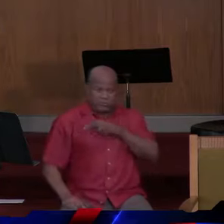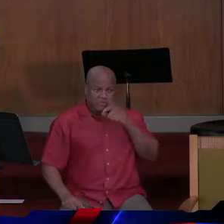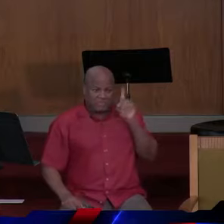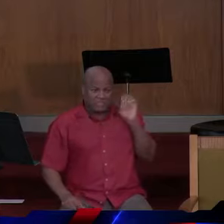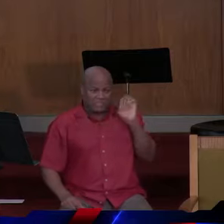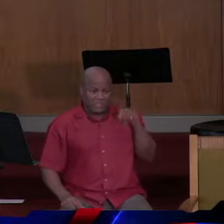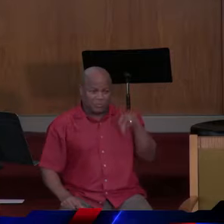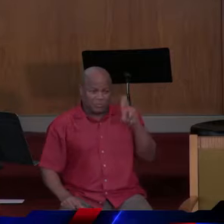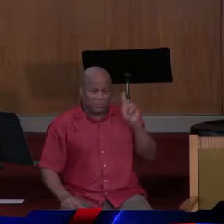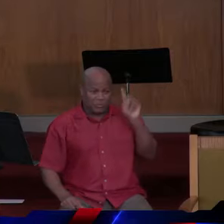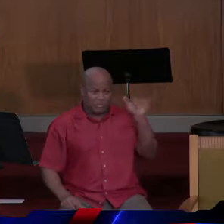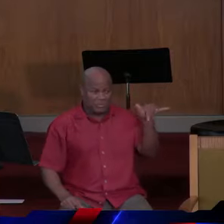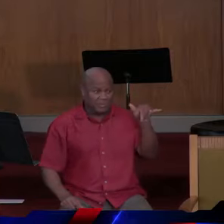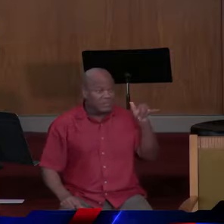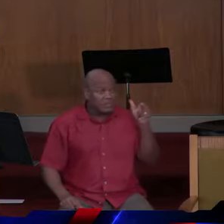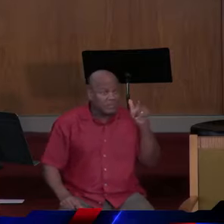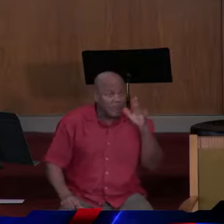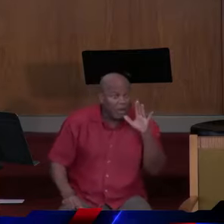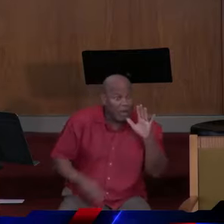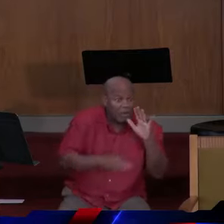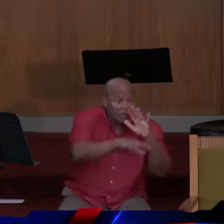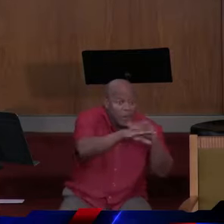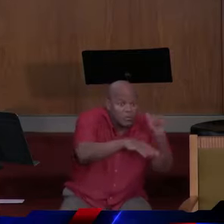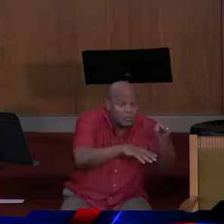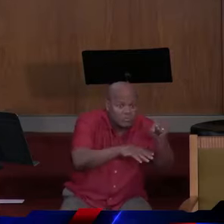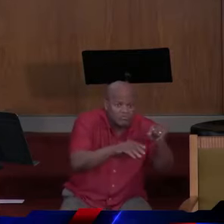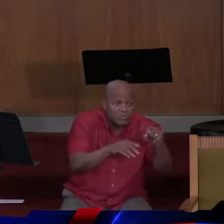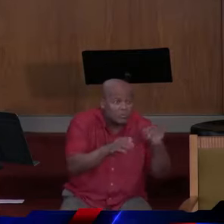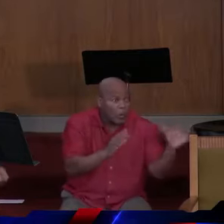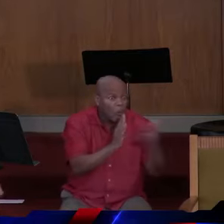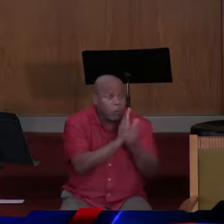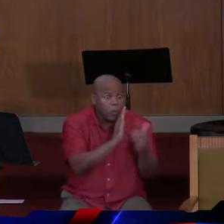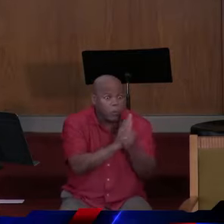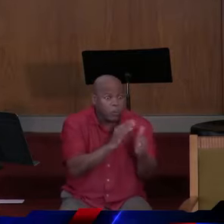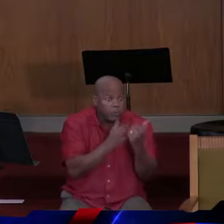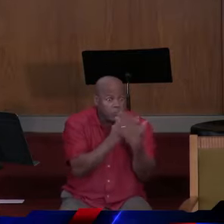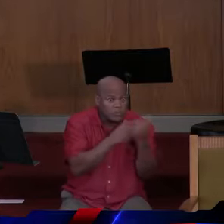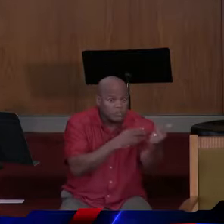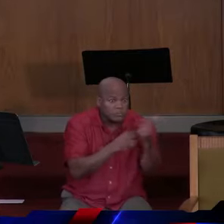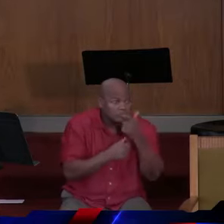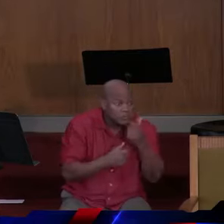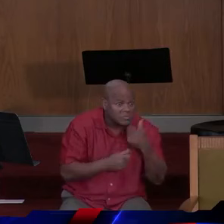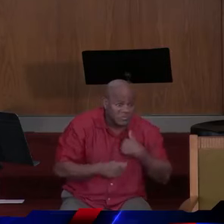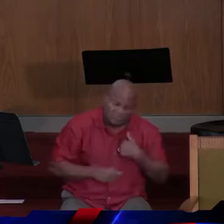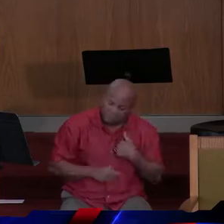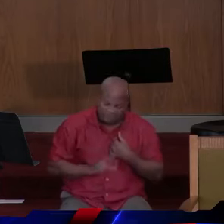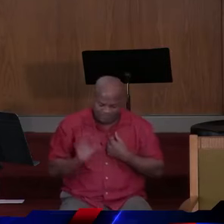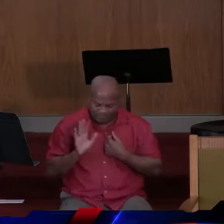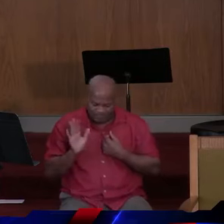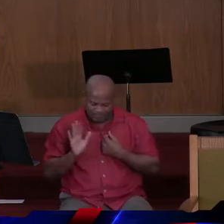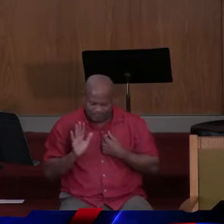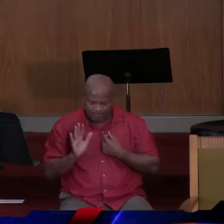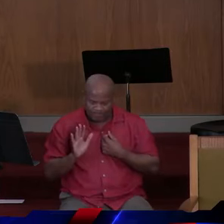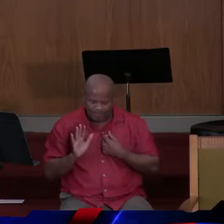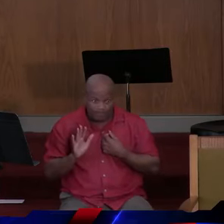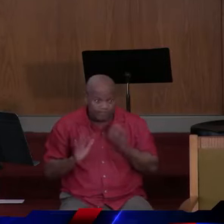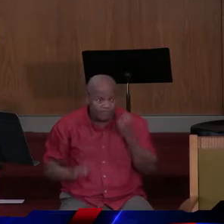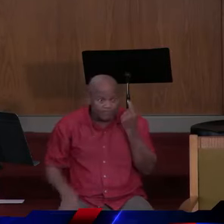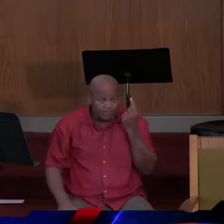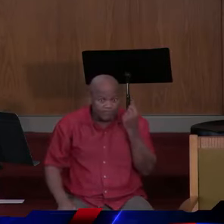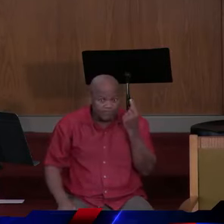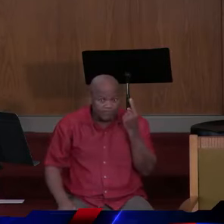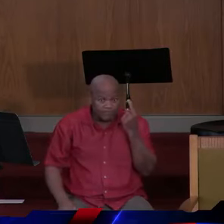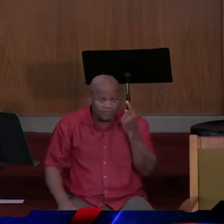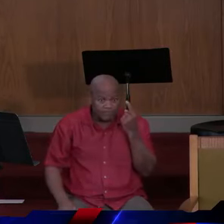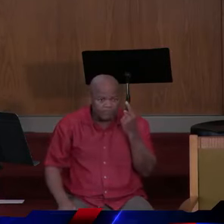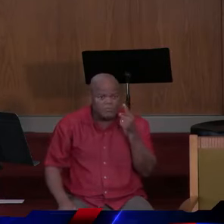you, I'm not interested in how talented you are. Come on, somebody. Are